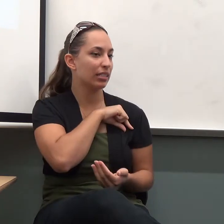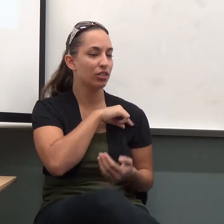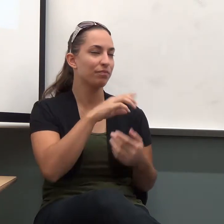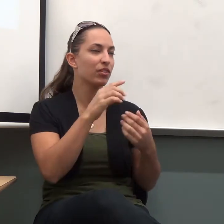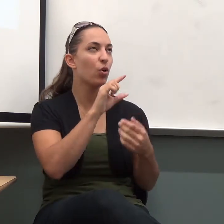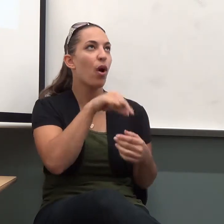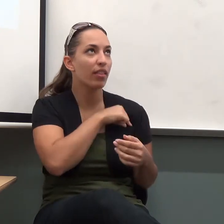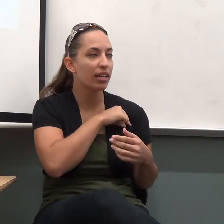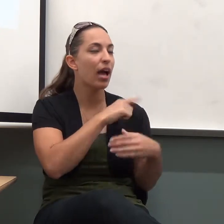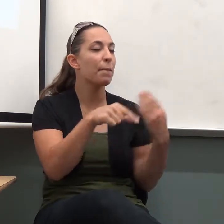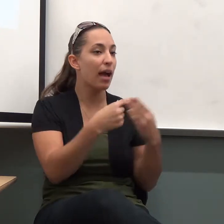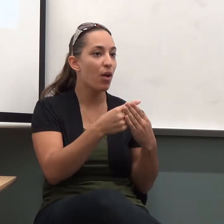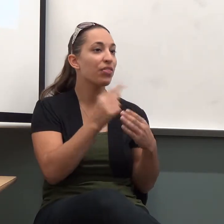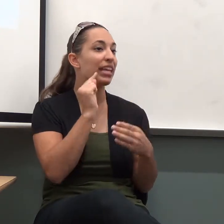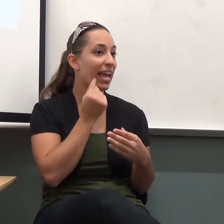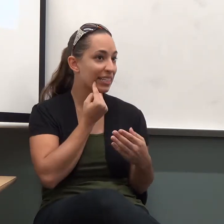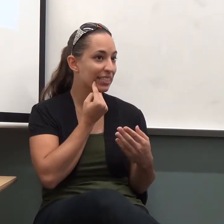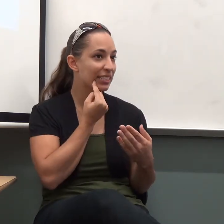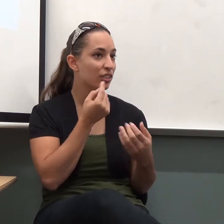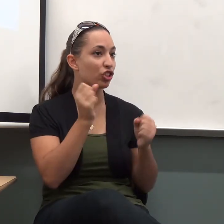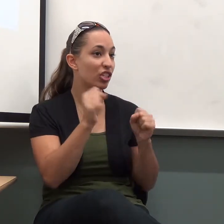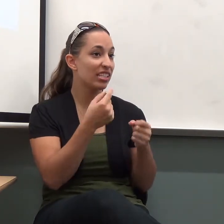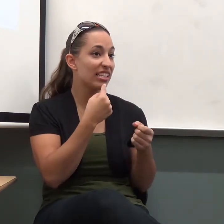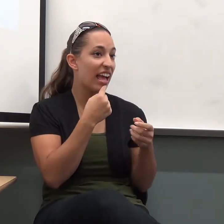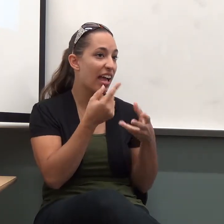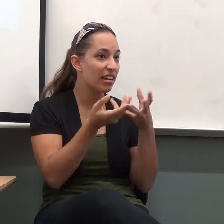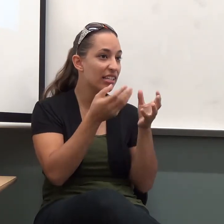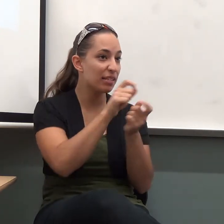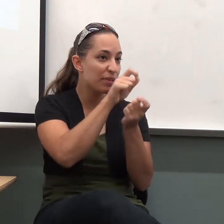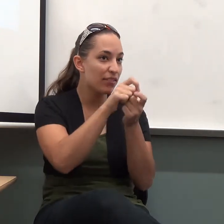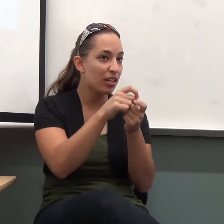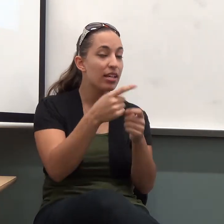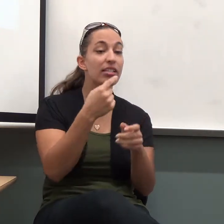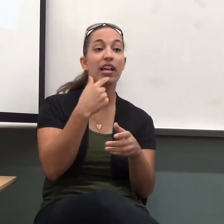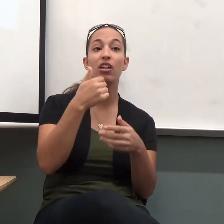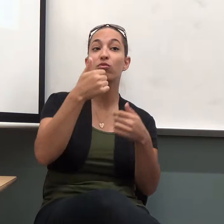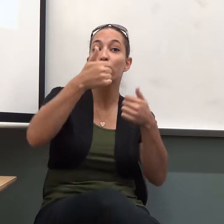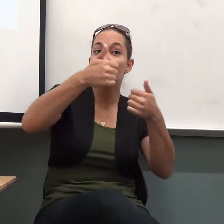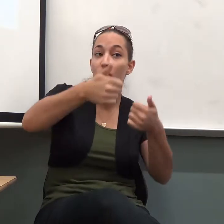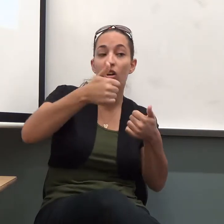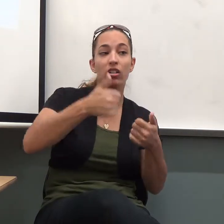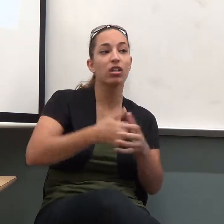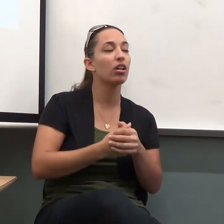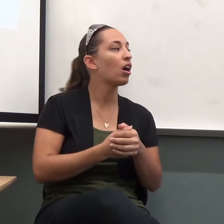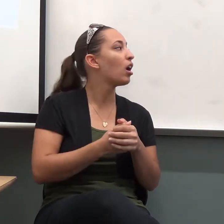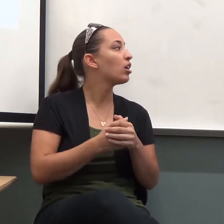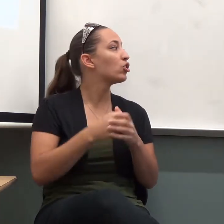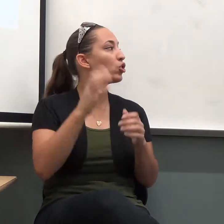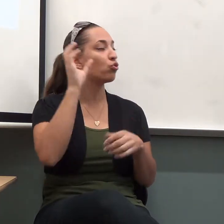like some bad or. Okay, so we're on the right dangerous track. candy. Good. We're on a lot of what kind of candy?